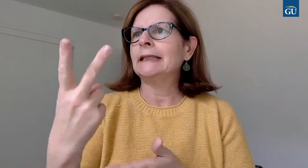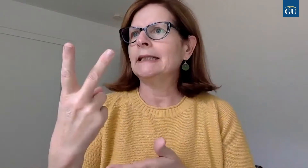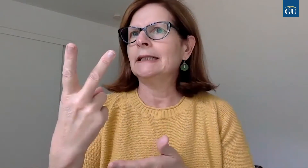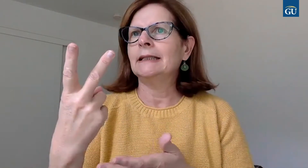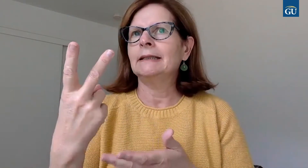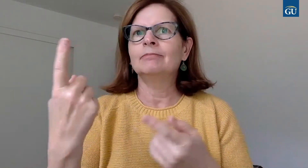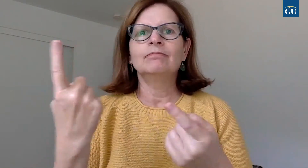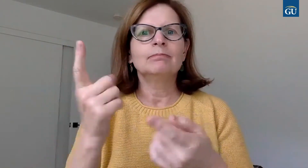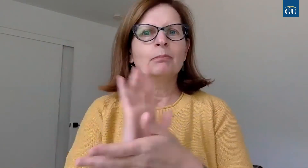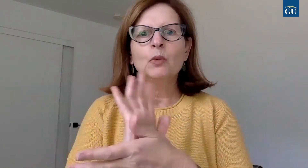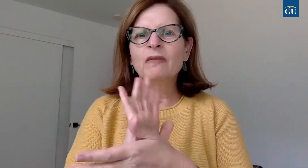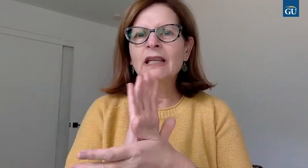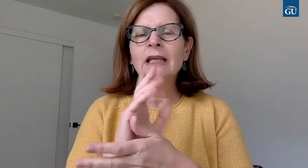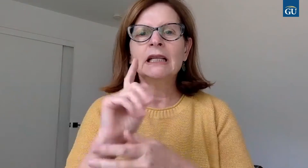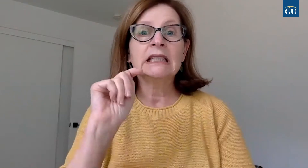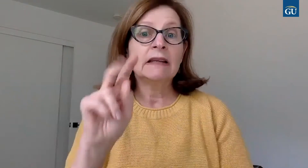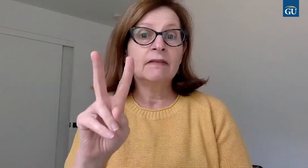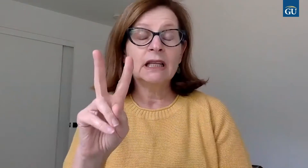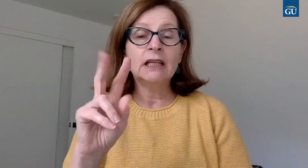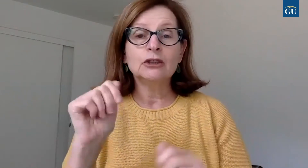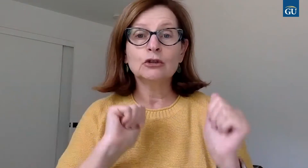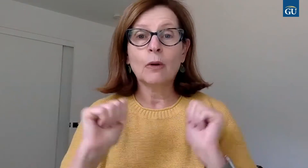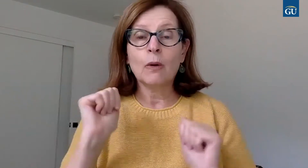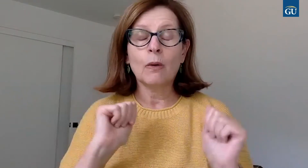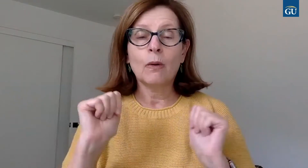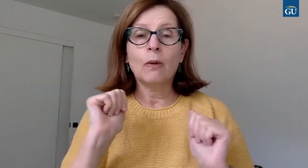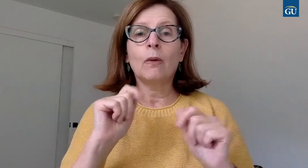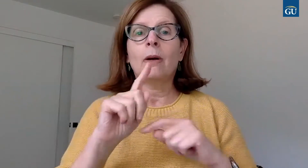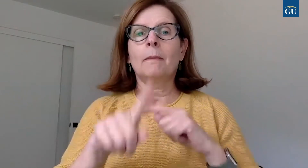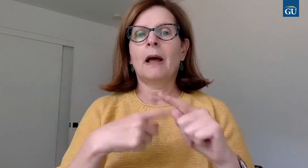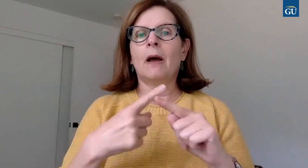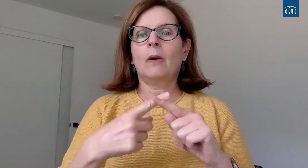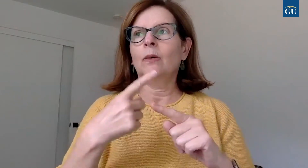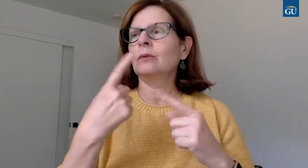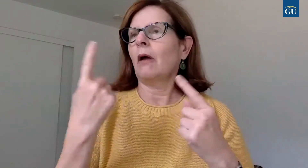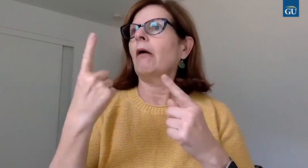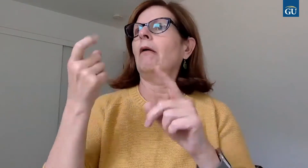I often see movies or TV shows where there may be a person signing on the screen.